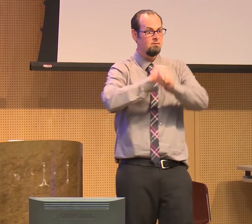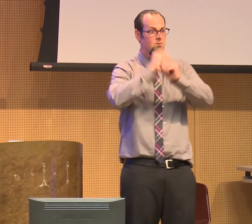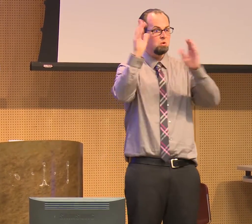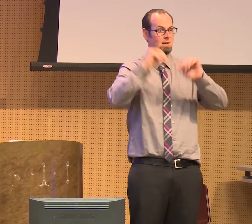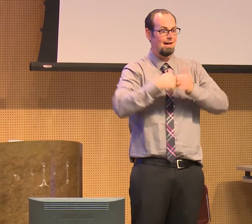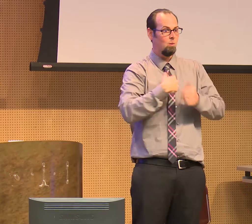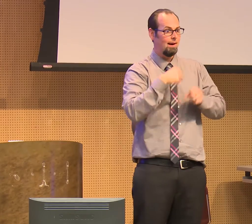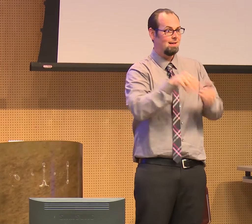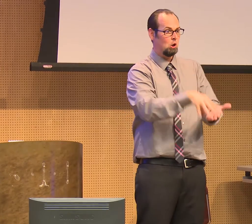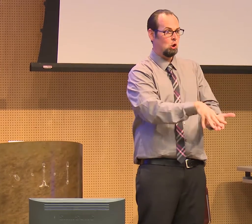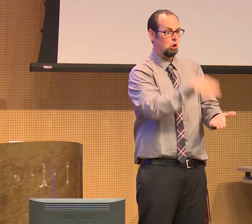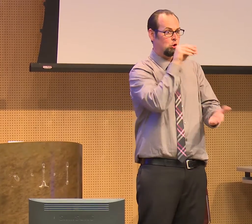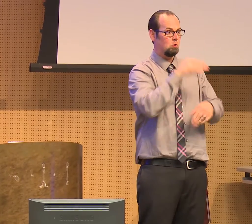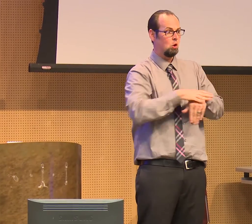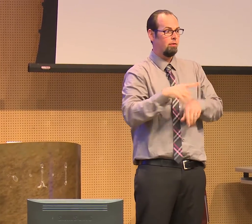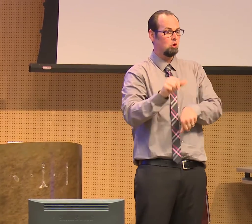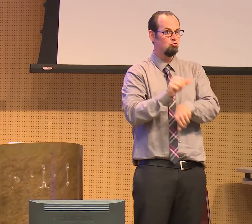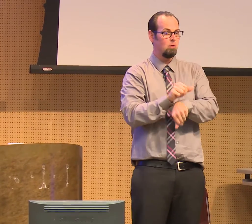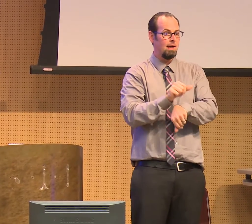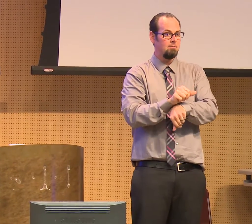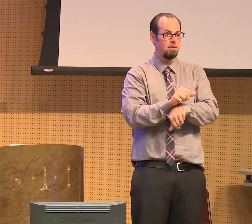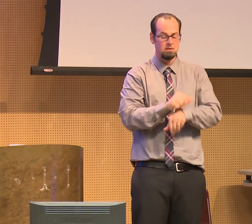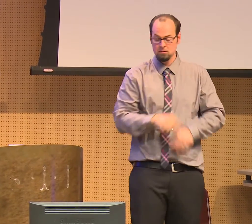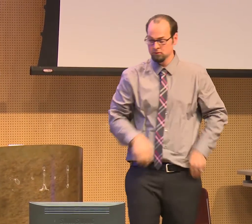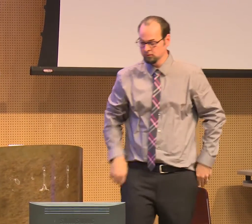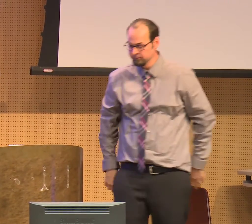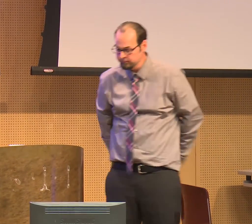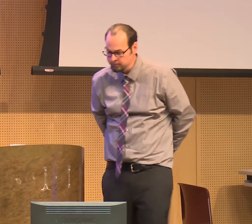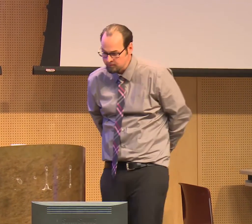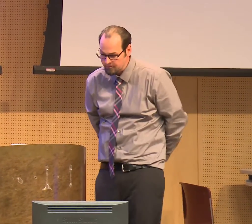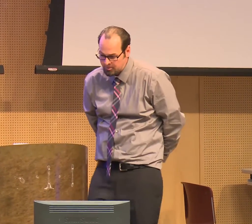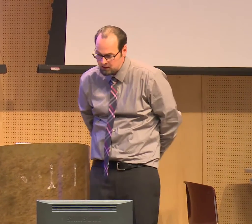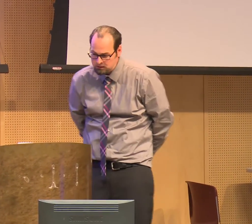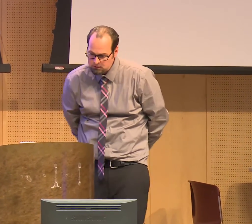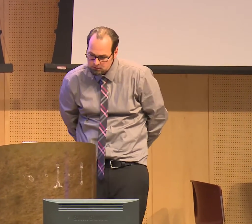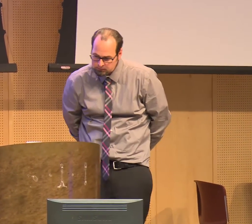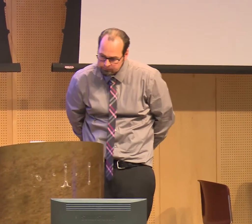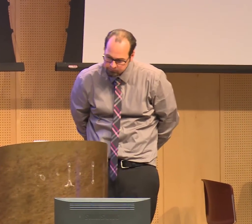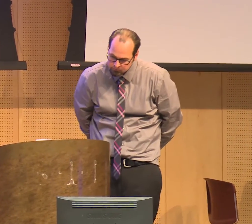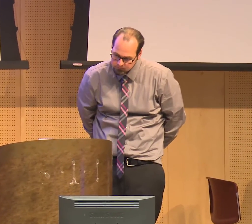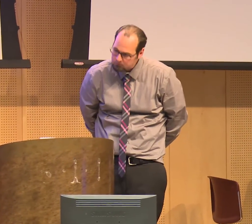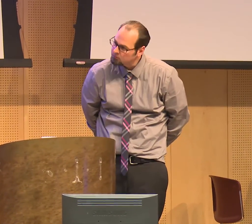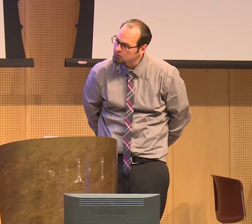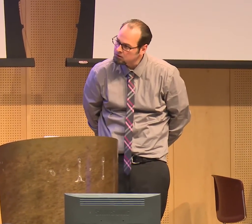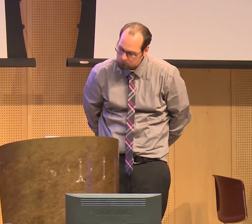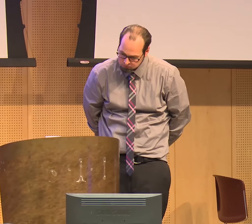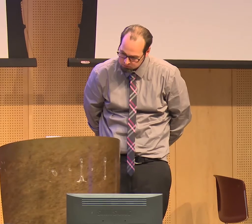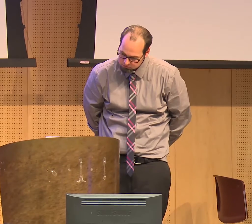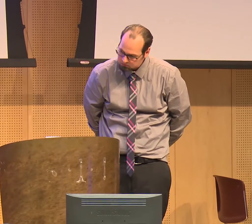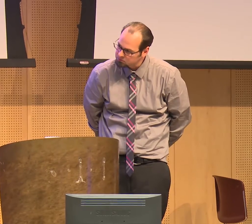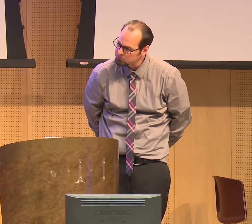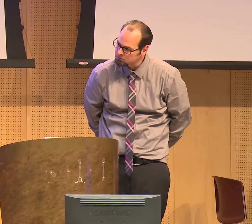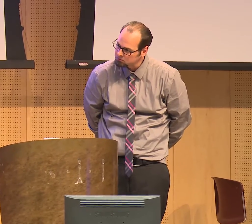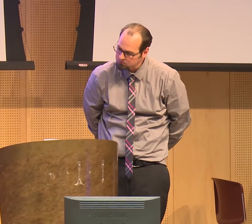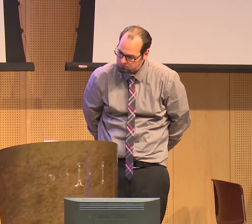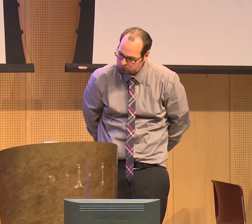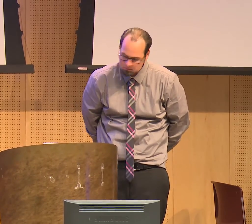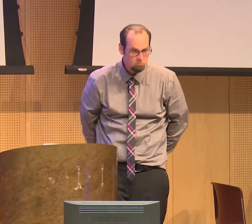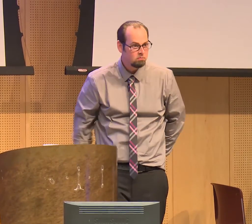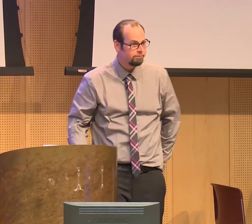the first 9 weeks on the job, imagine how I learned. I would just look over the shoulder of one of the other